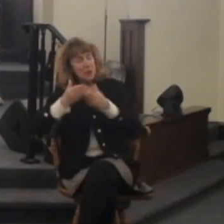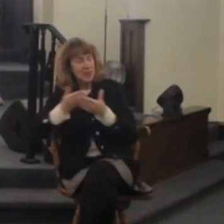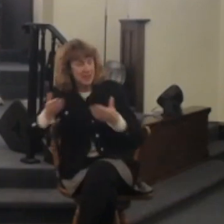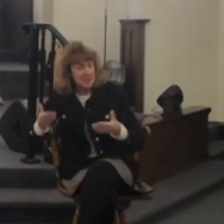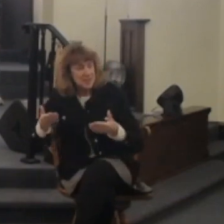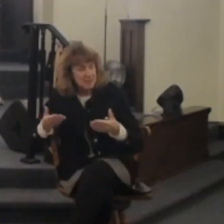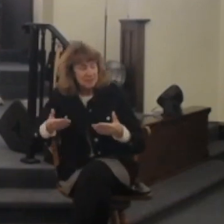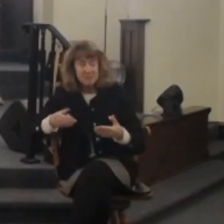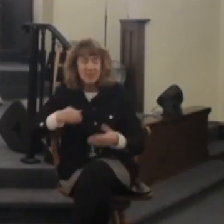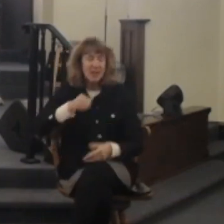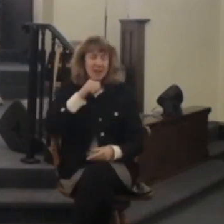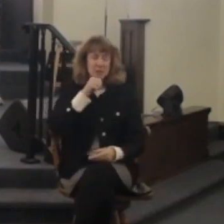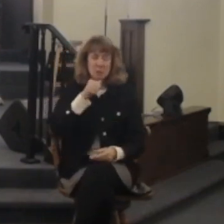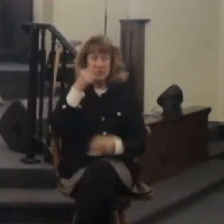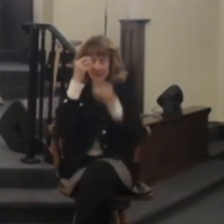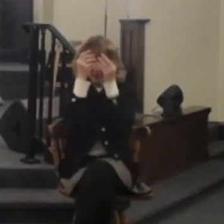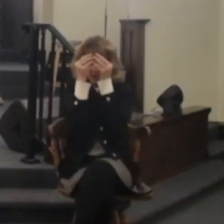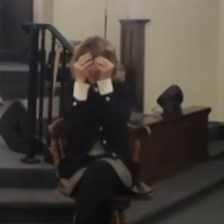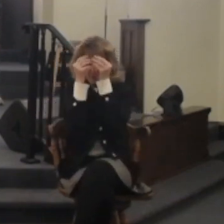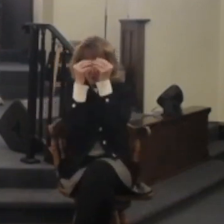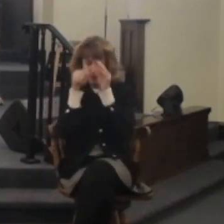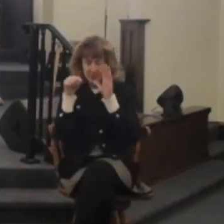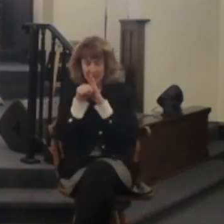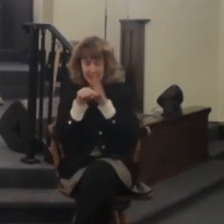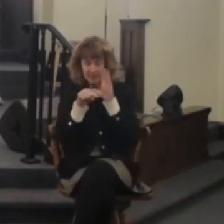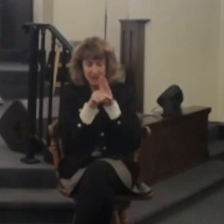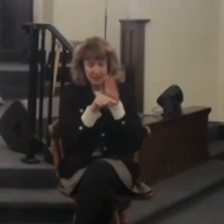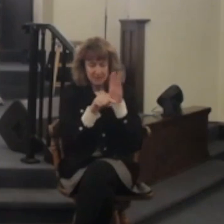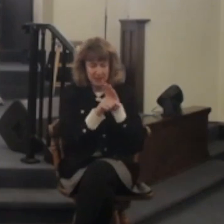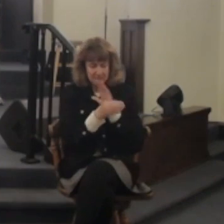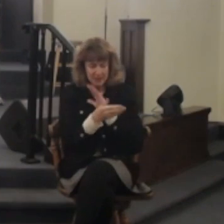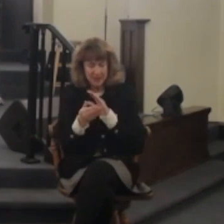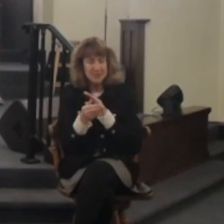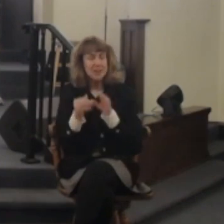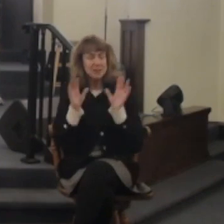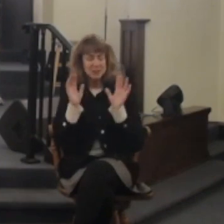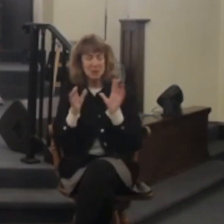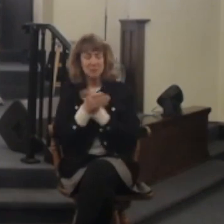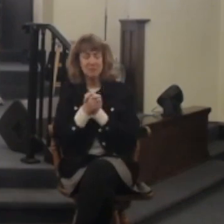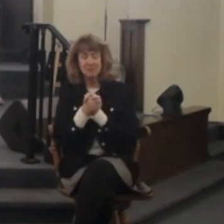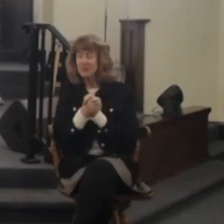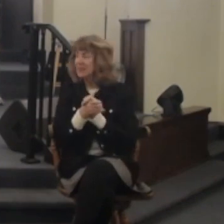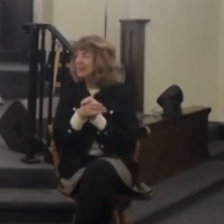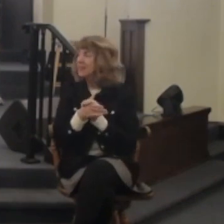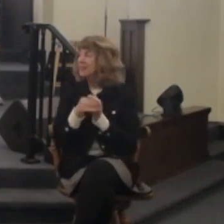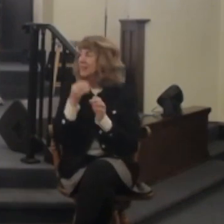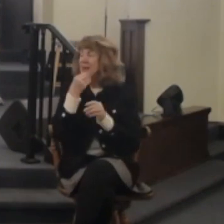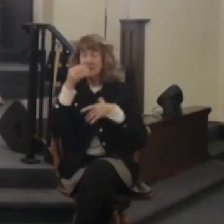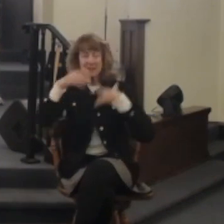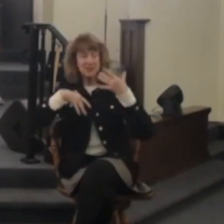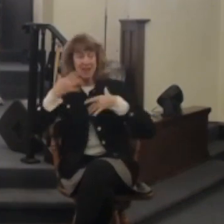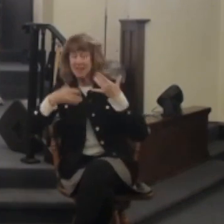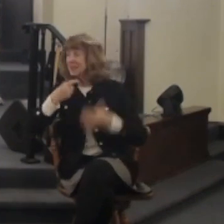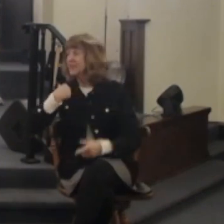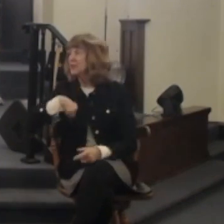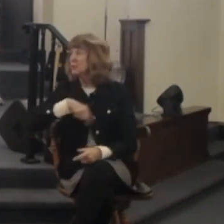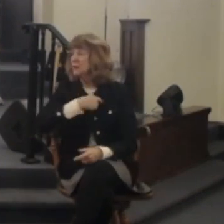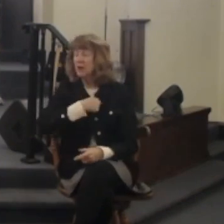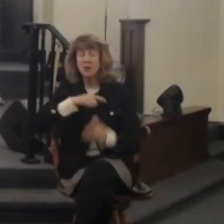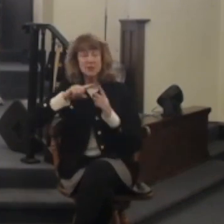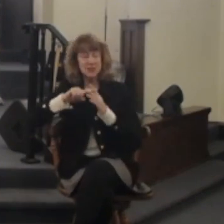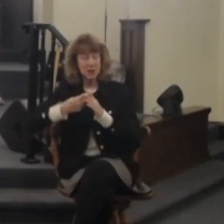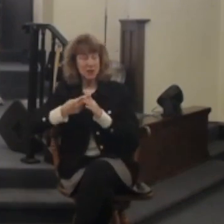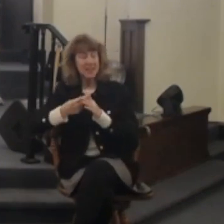you won't have room to focus on all the bad things. So also, I just want to mention, very excited, we are starting